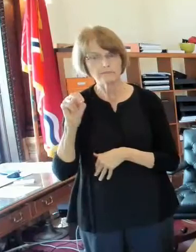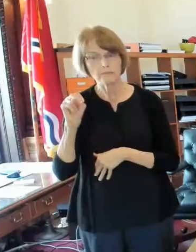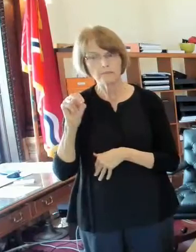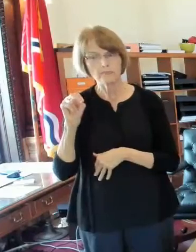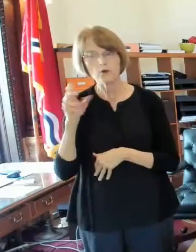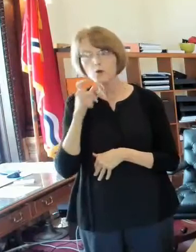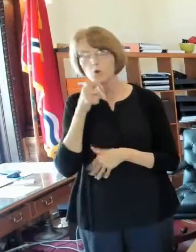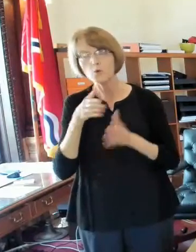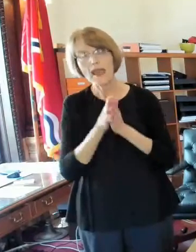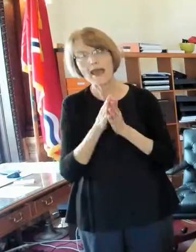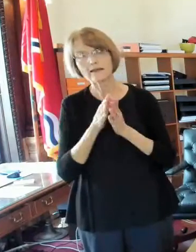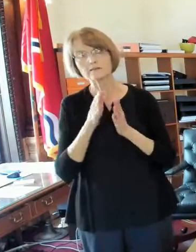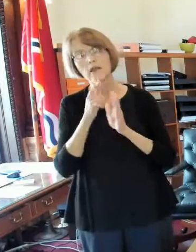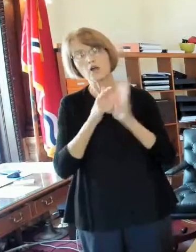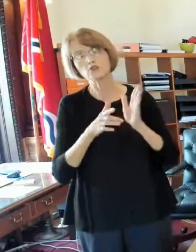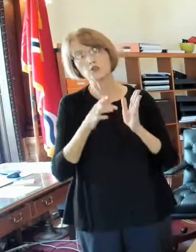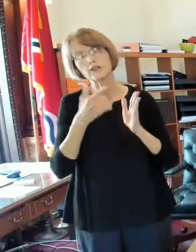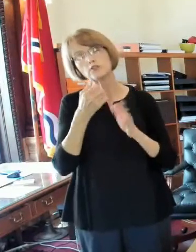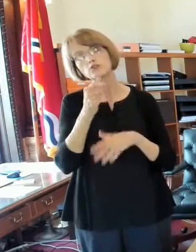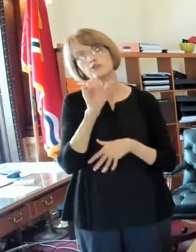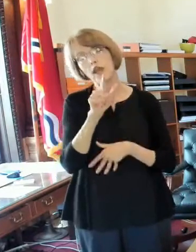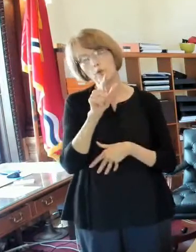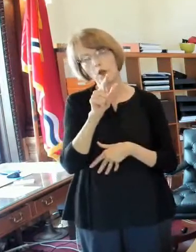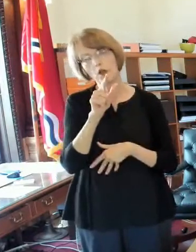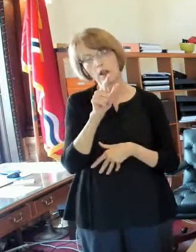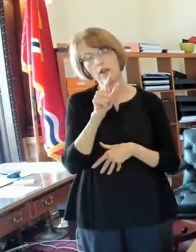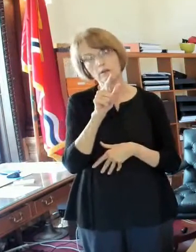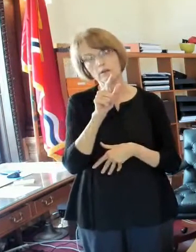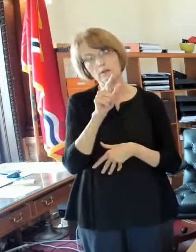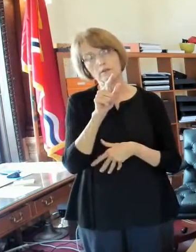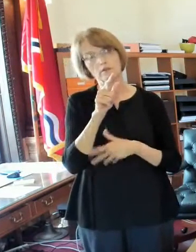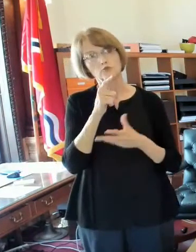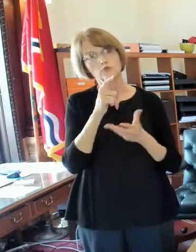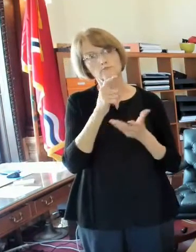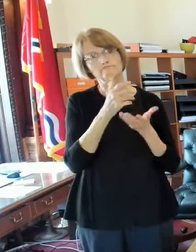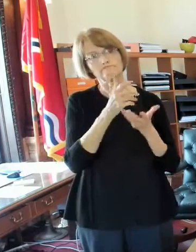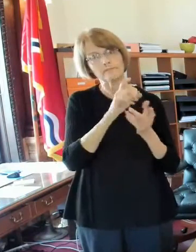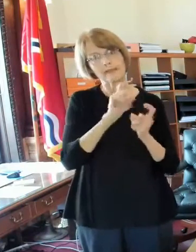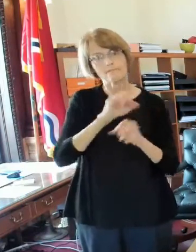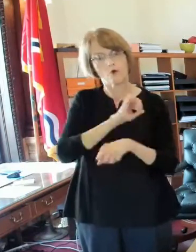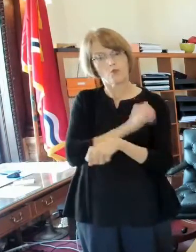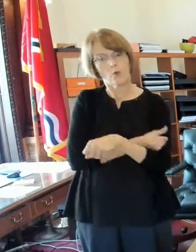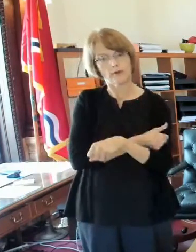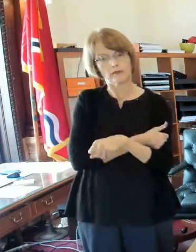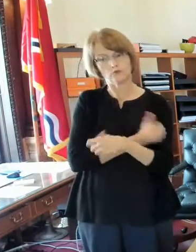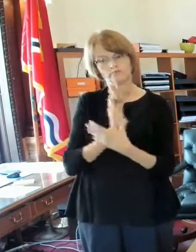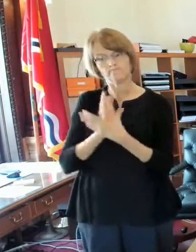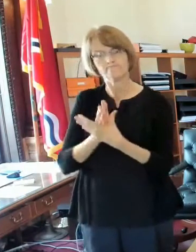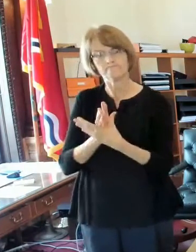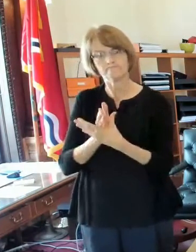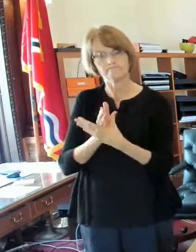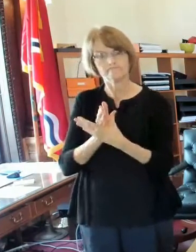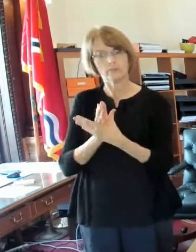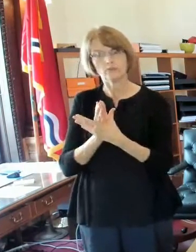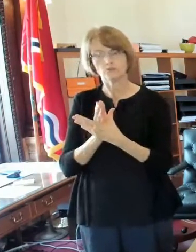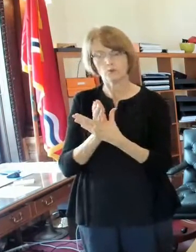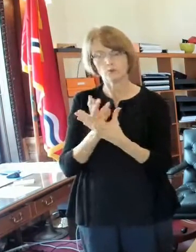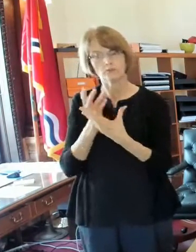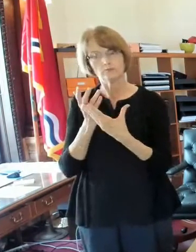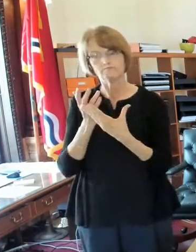General to have authority to help prosecute murders and crime in the city of St. Louis. It was not. It was not. That